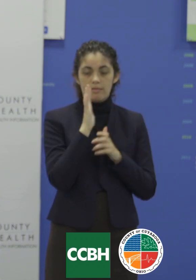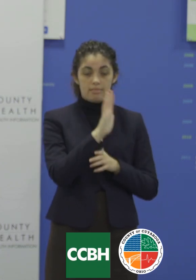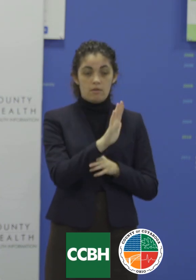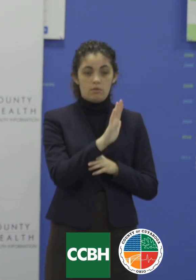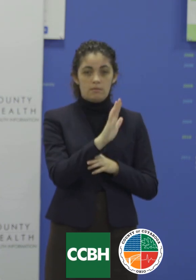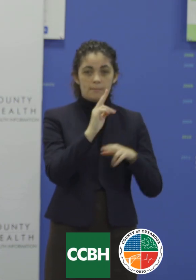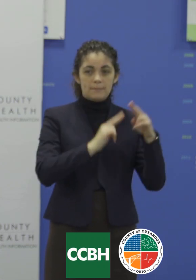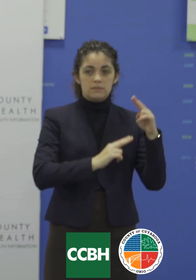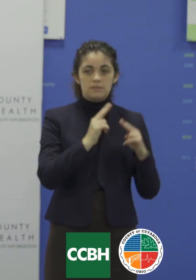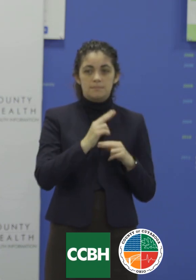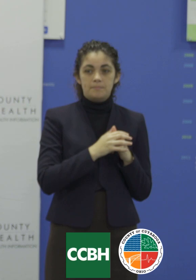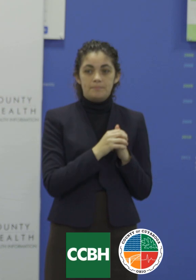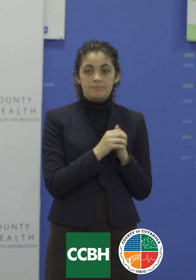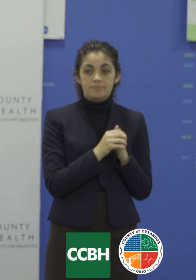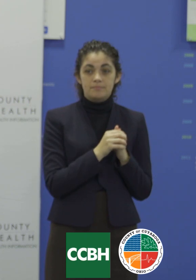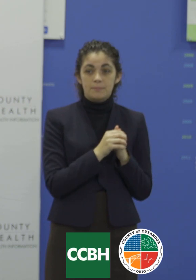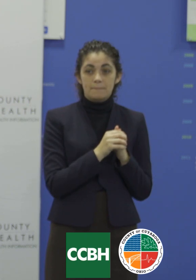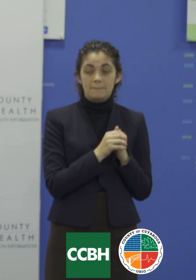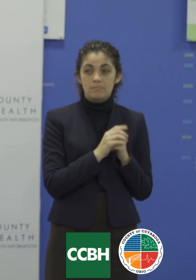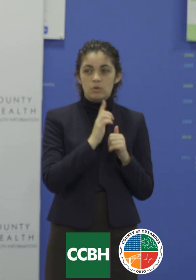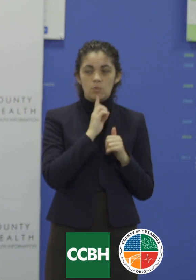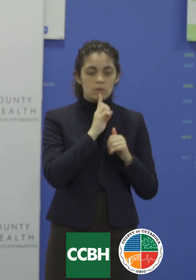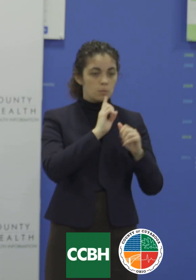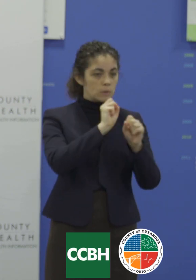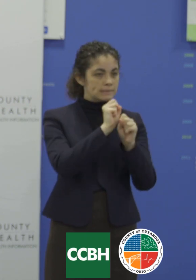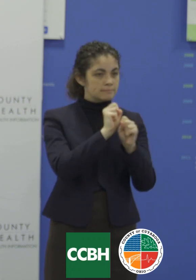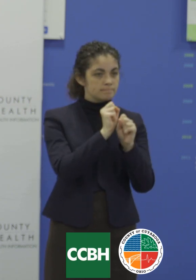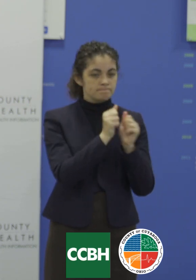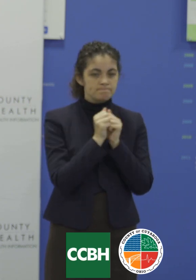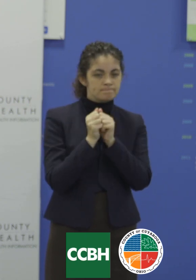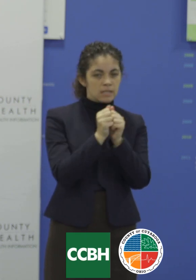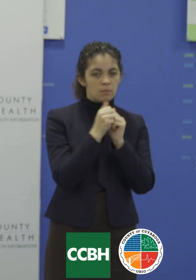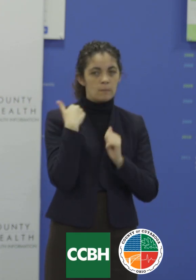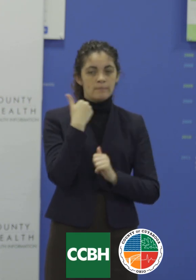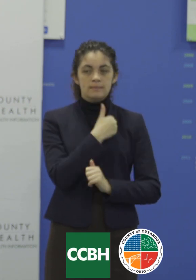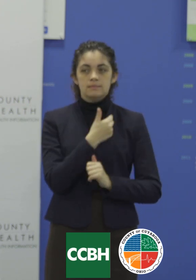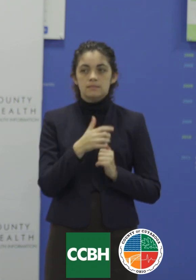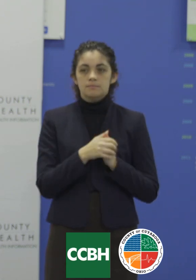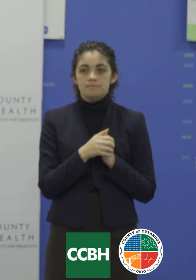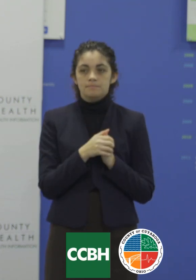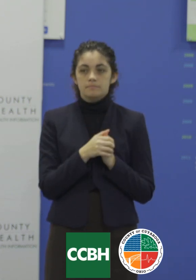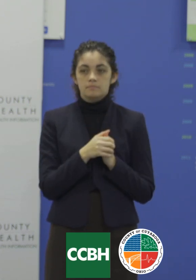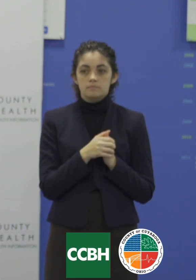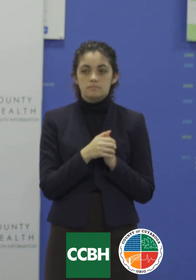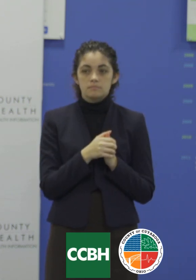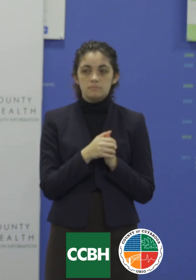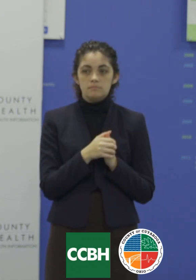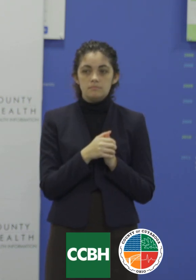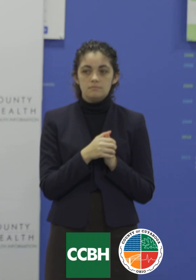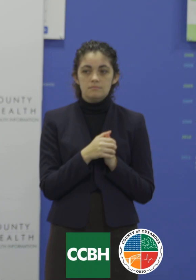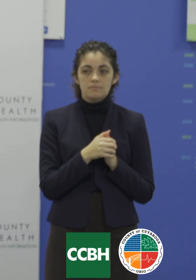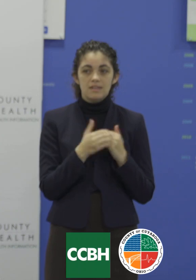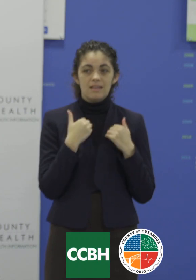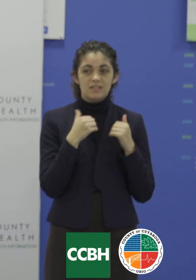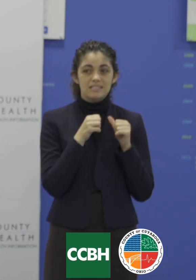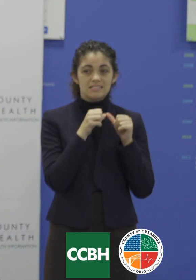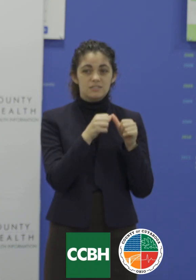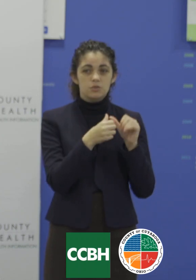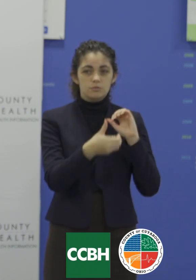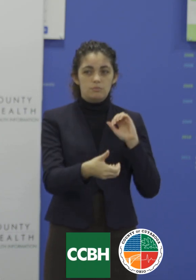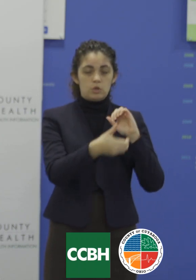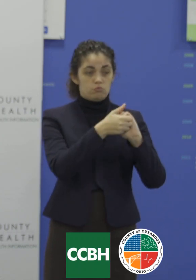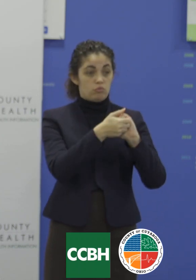facility. They've been very cooperative with us. We've, I think, have an ongoing relationship with